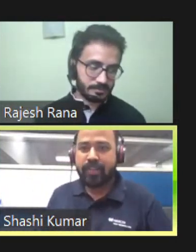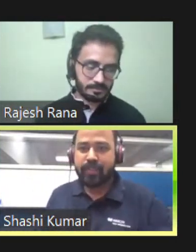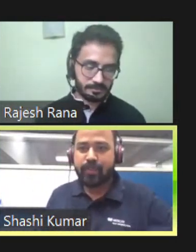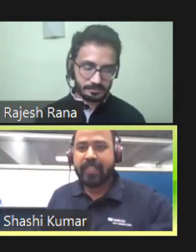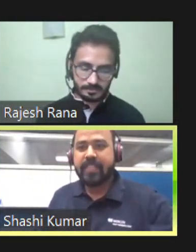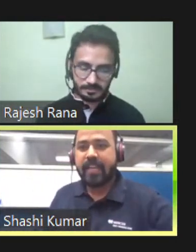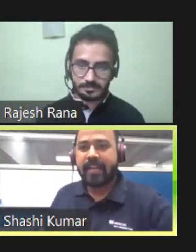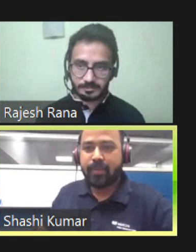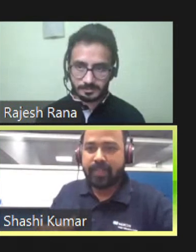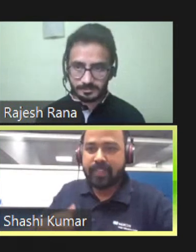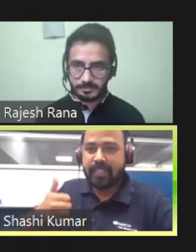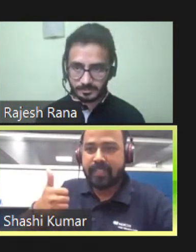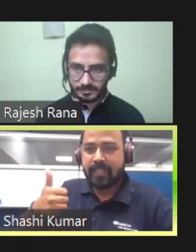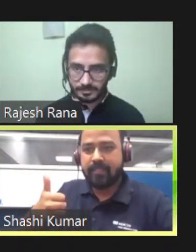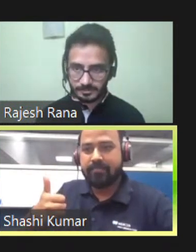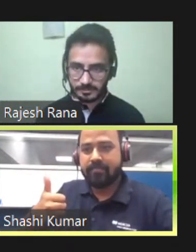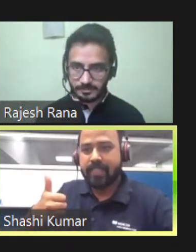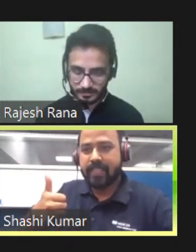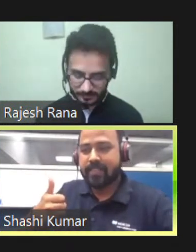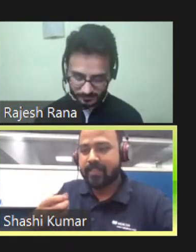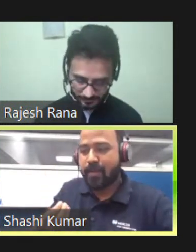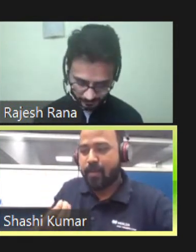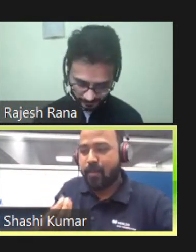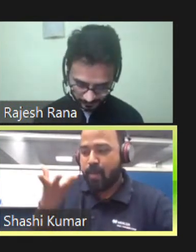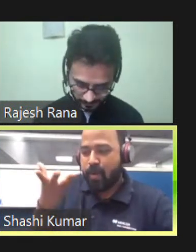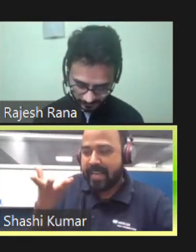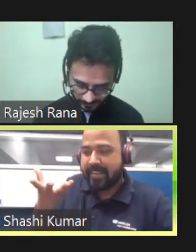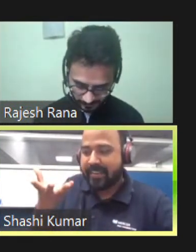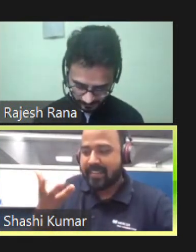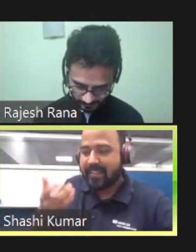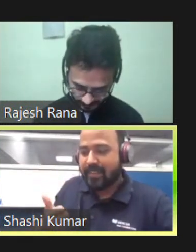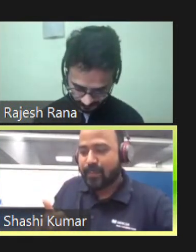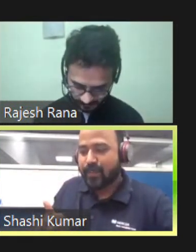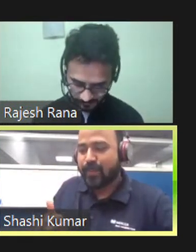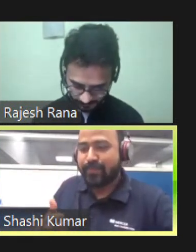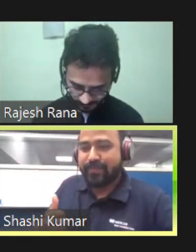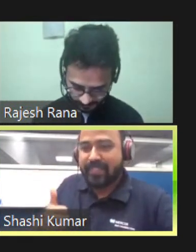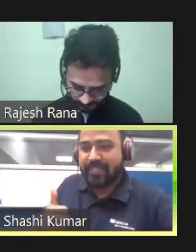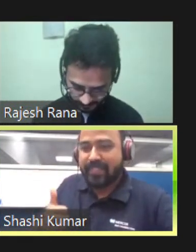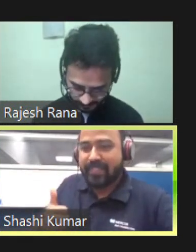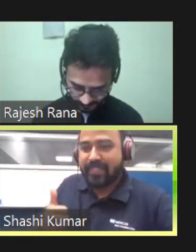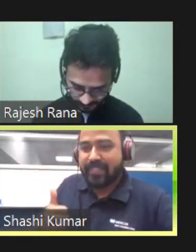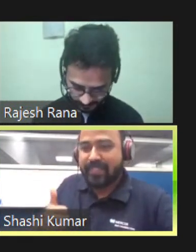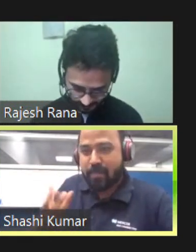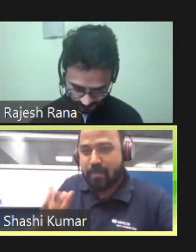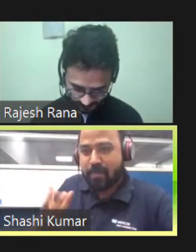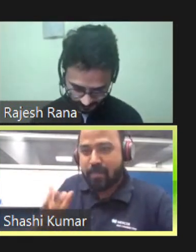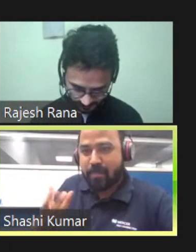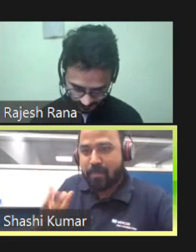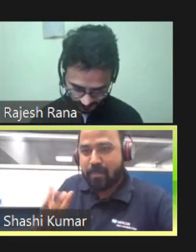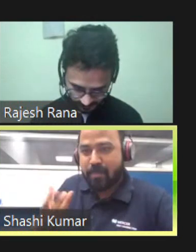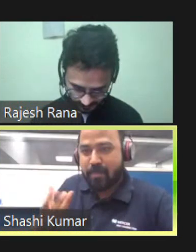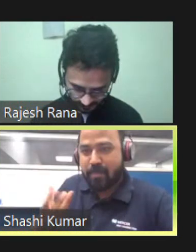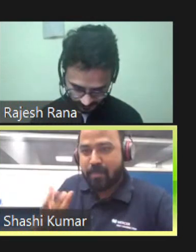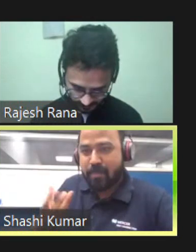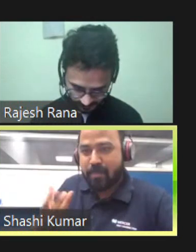see how we do in sign language. So this morning. So morning,